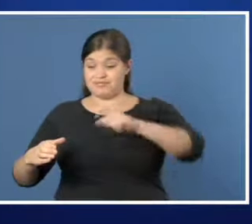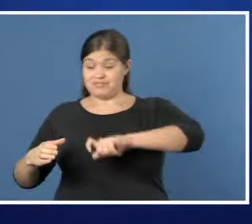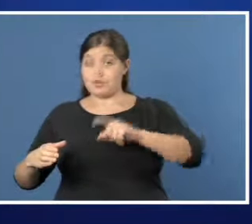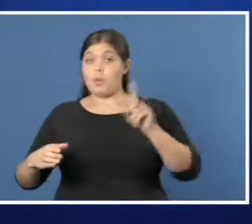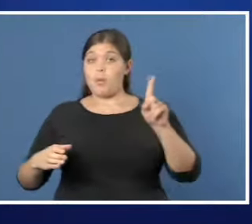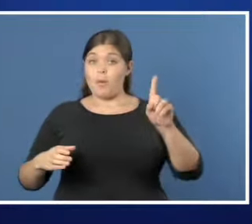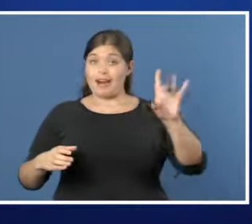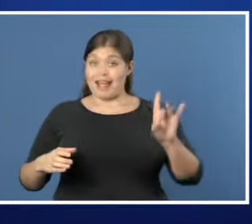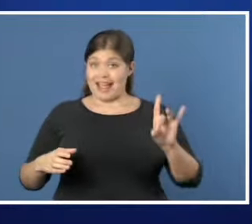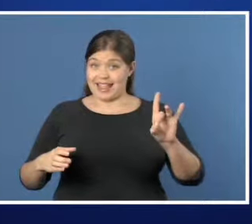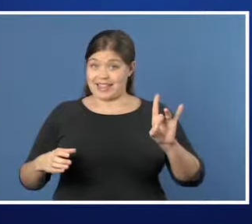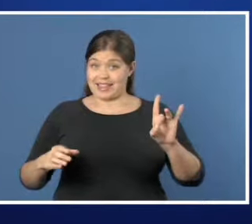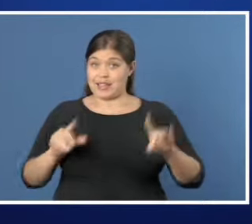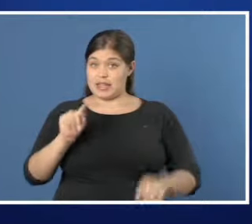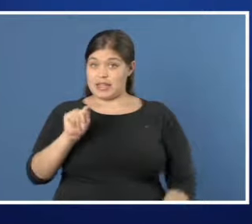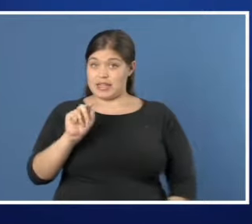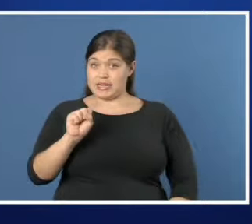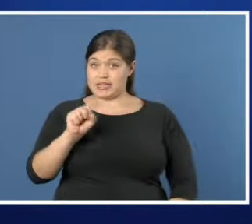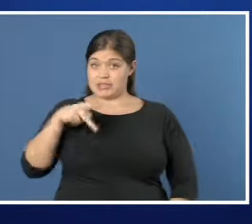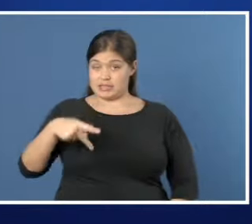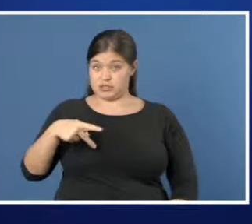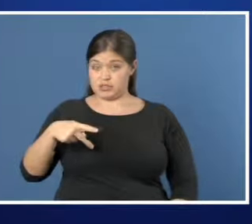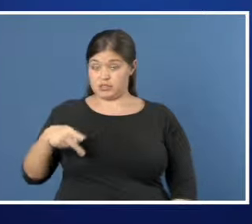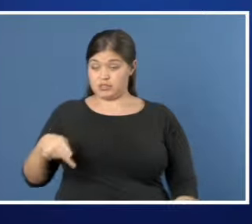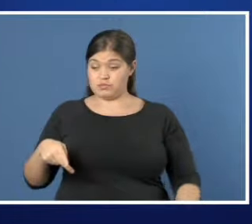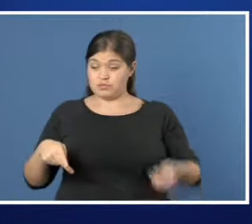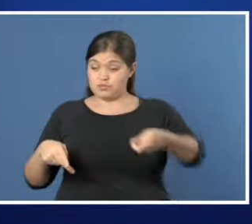Add 1/8 teaspoon